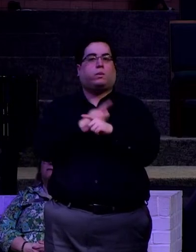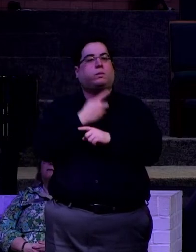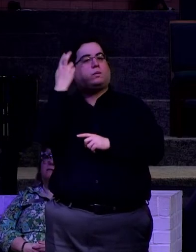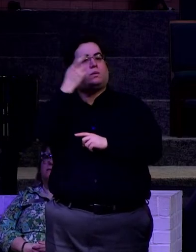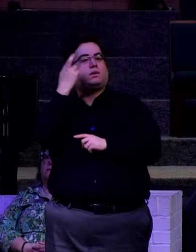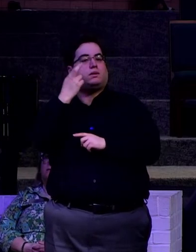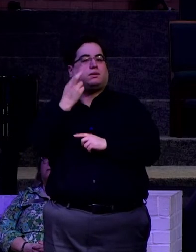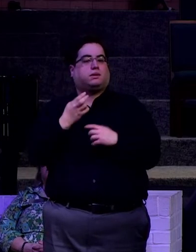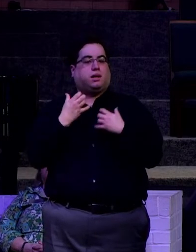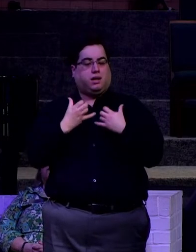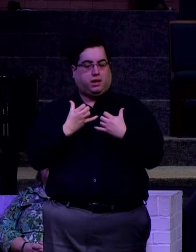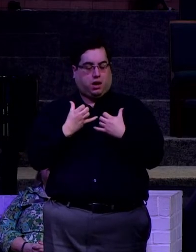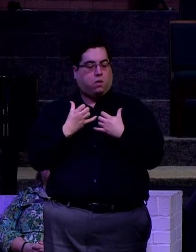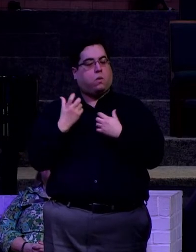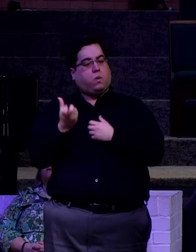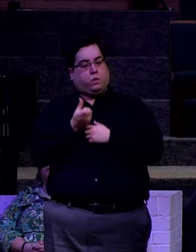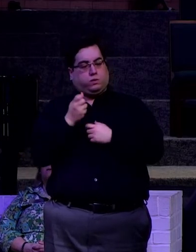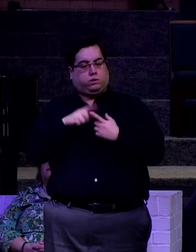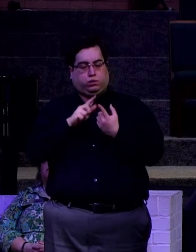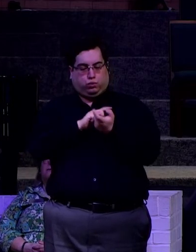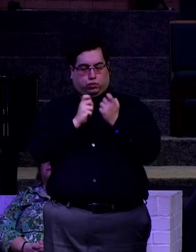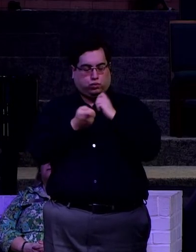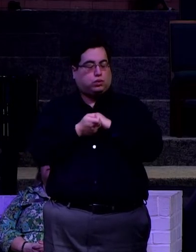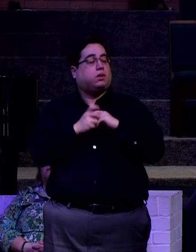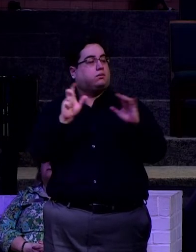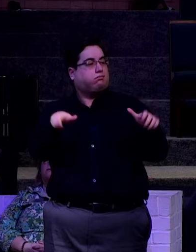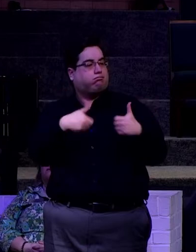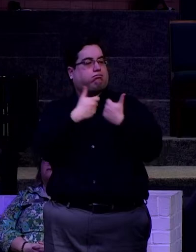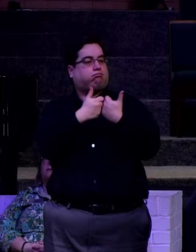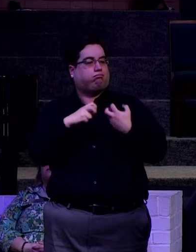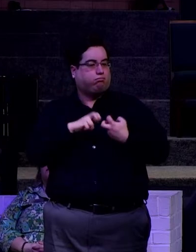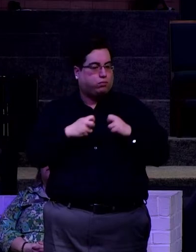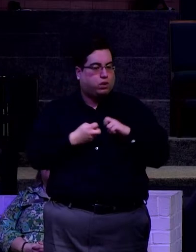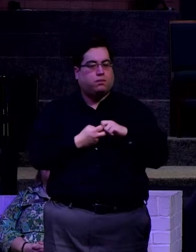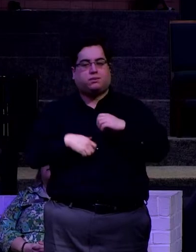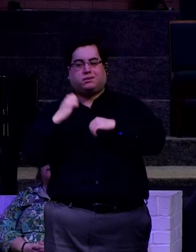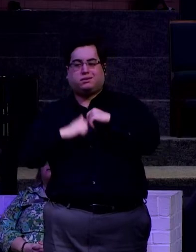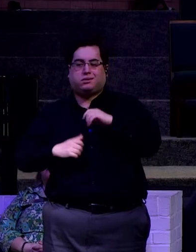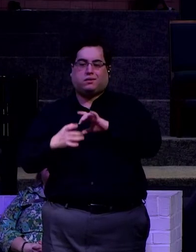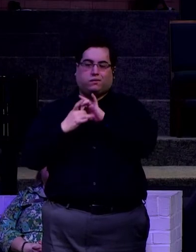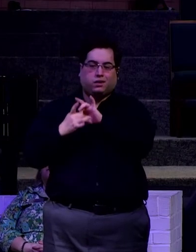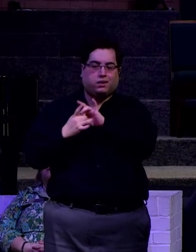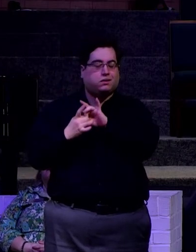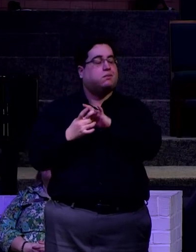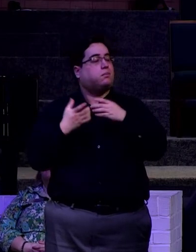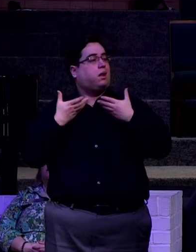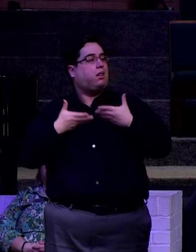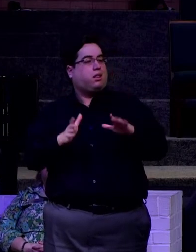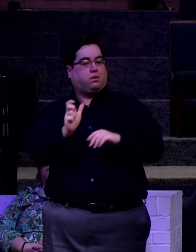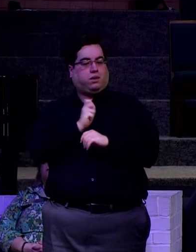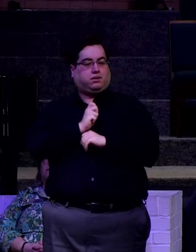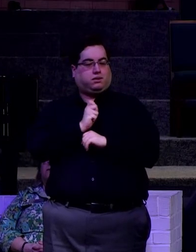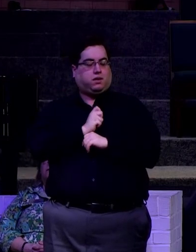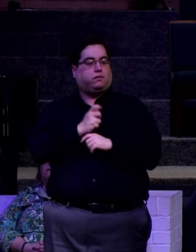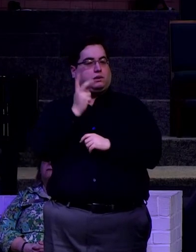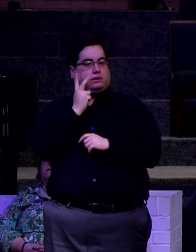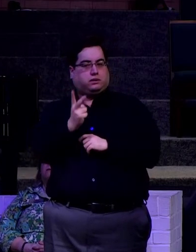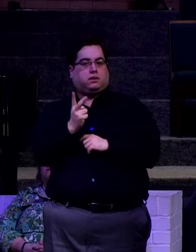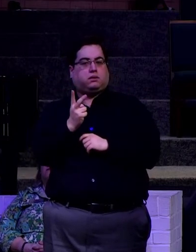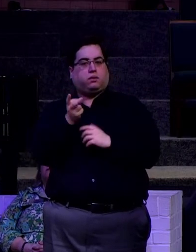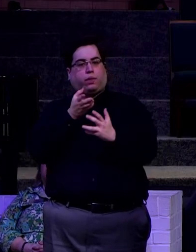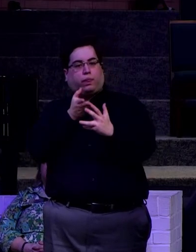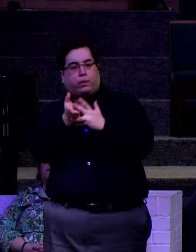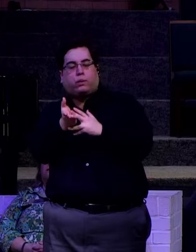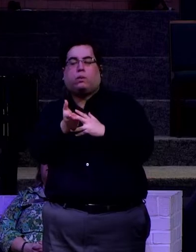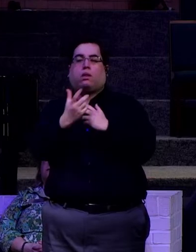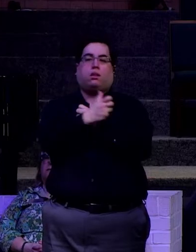It holds me to change my perspective on challenging problems and difficult relationships by allowing me to see them through eyes of love